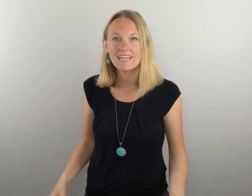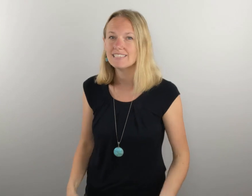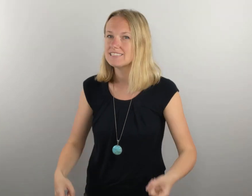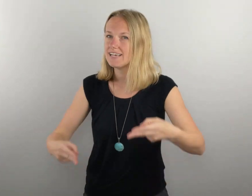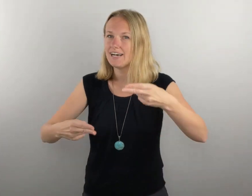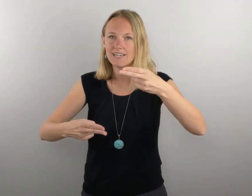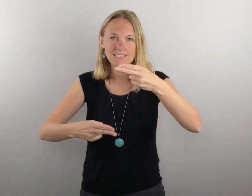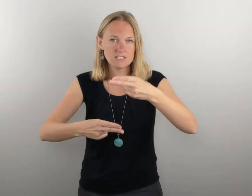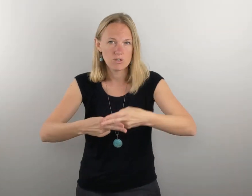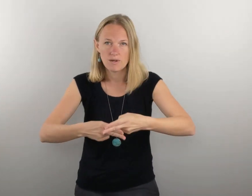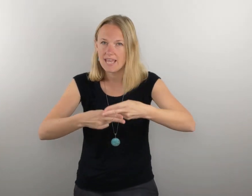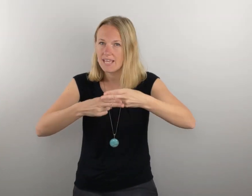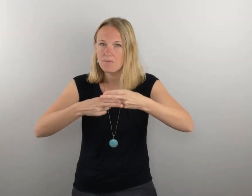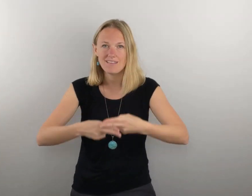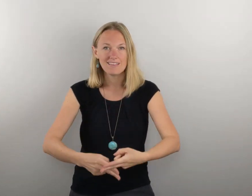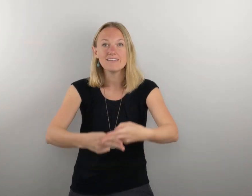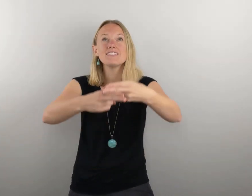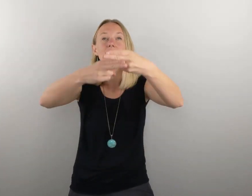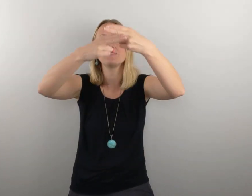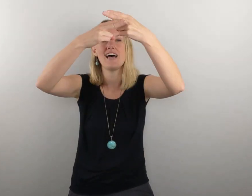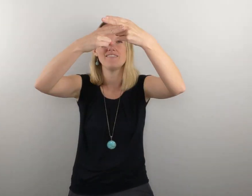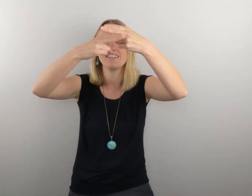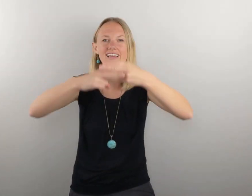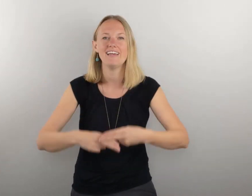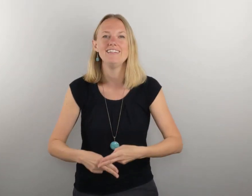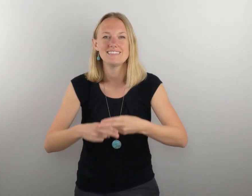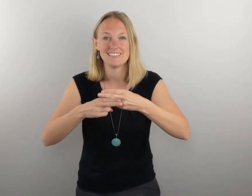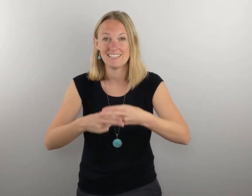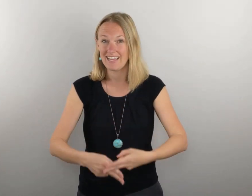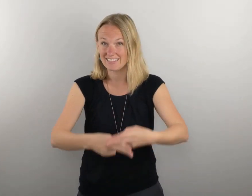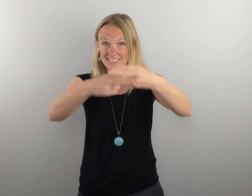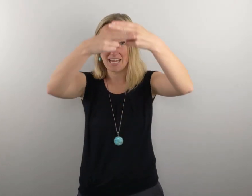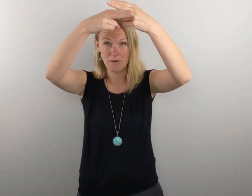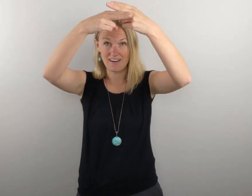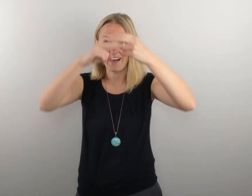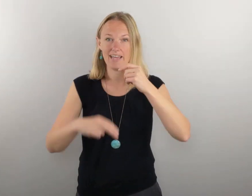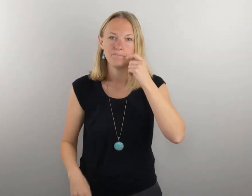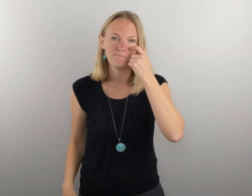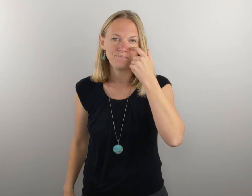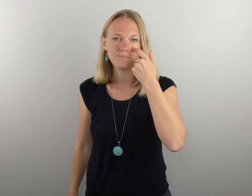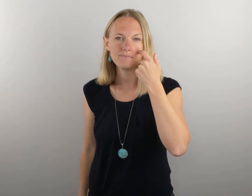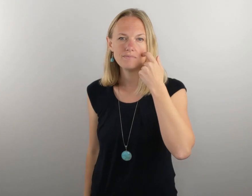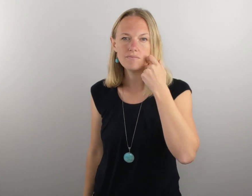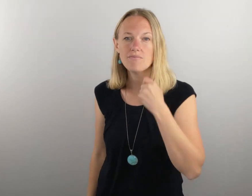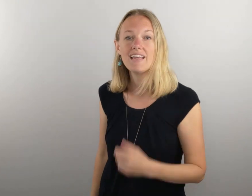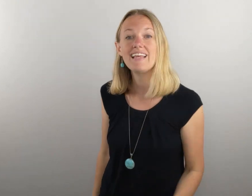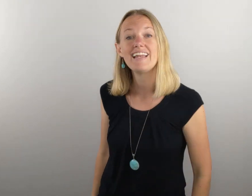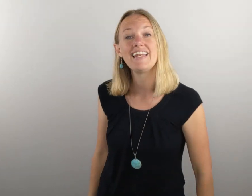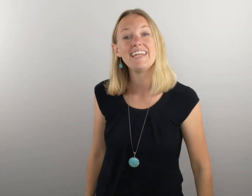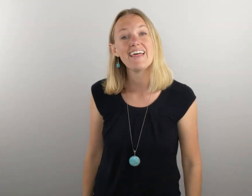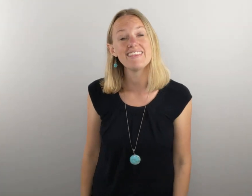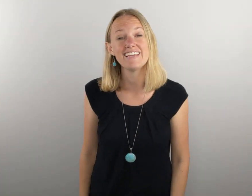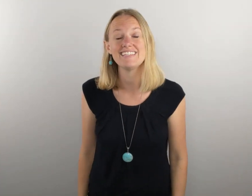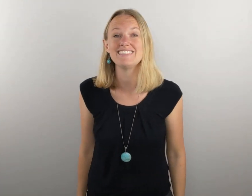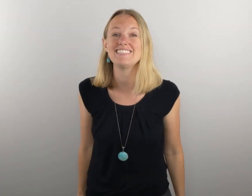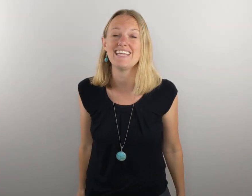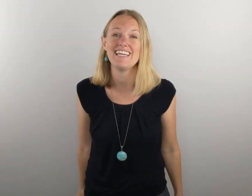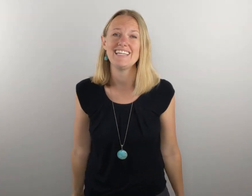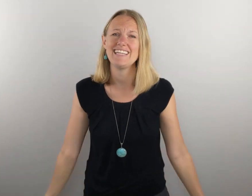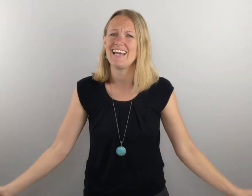this song, just go name and then lift it up to heaven, okay? It's because then that's the name on high. And then nothing can stand